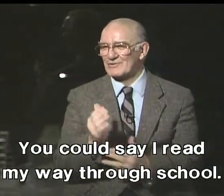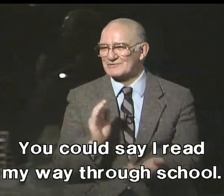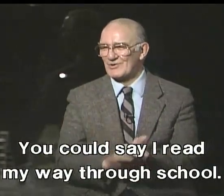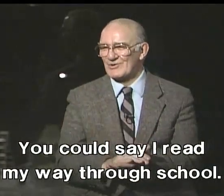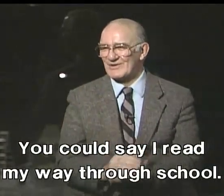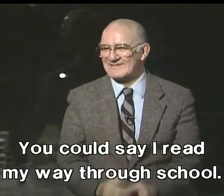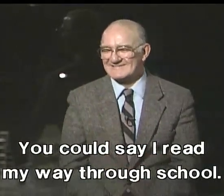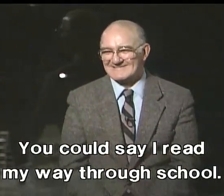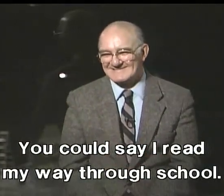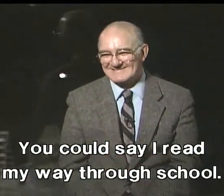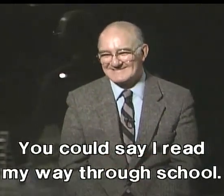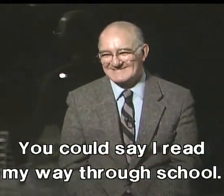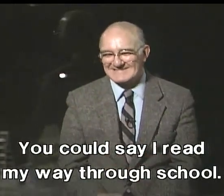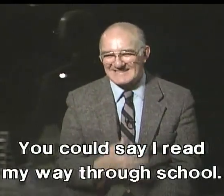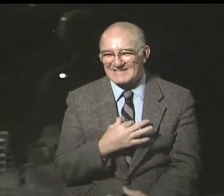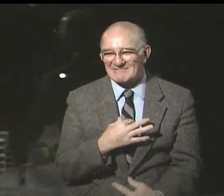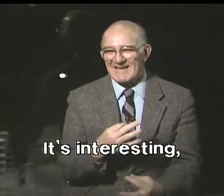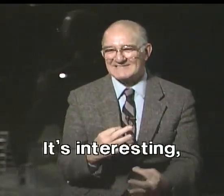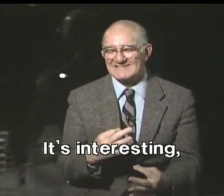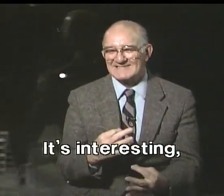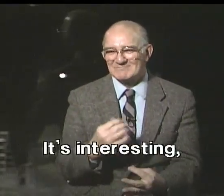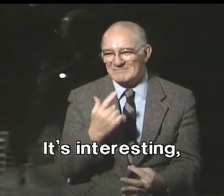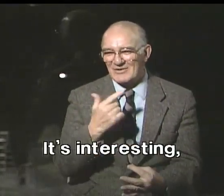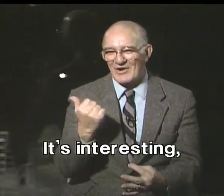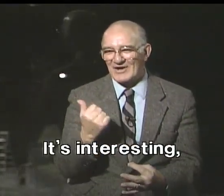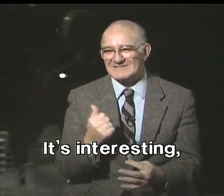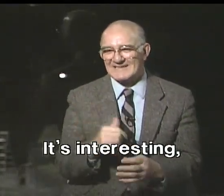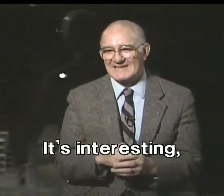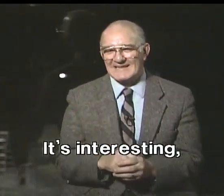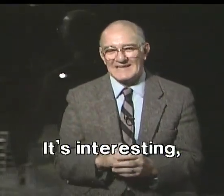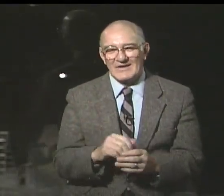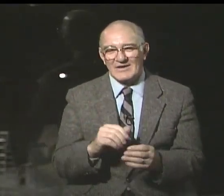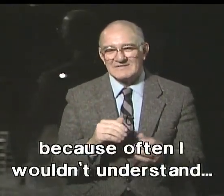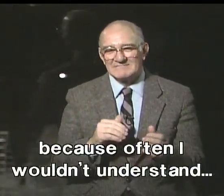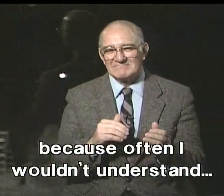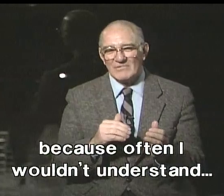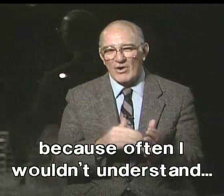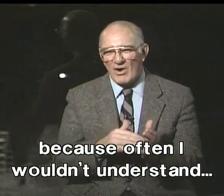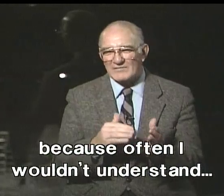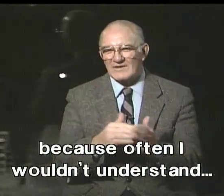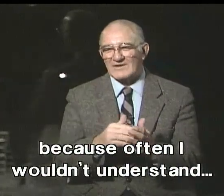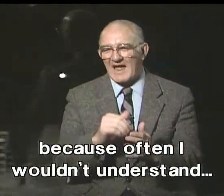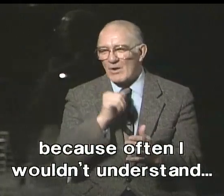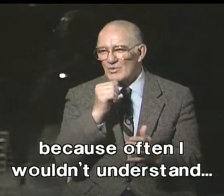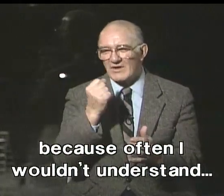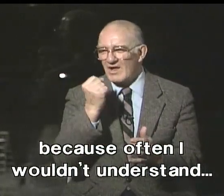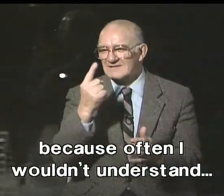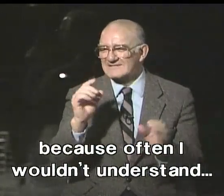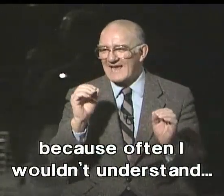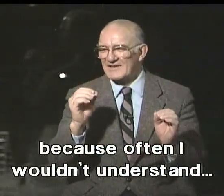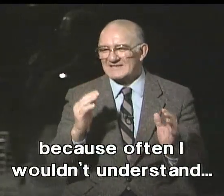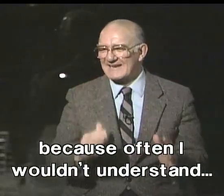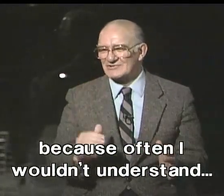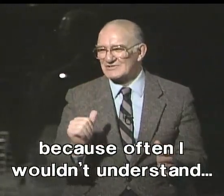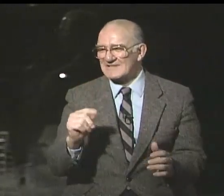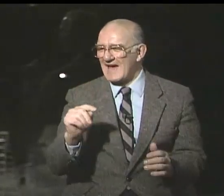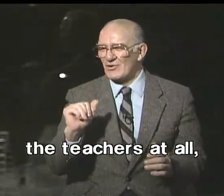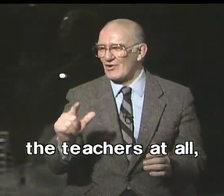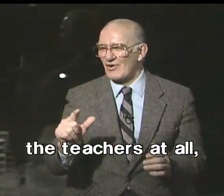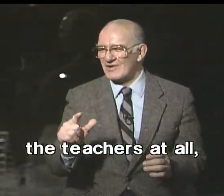school. Didn't you laugh? Because often I wouldn't understand the teachers at all,